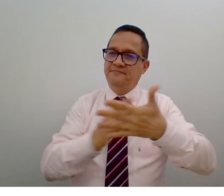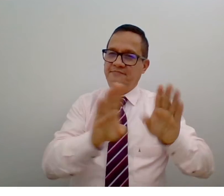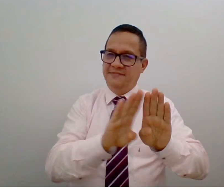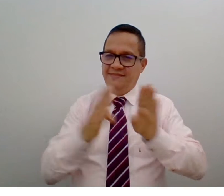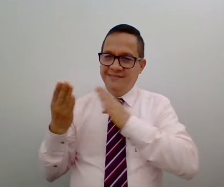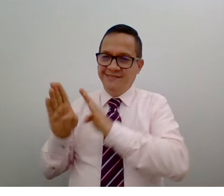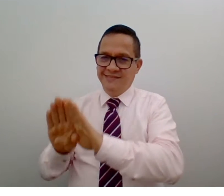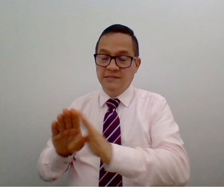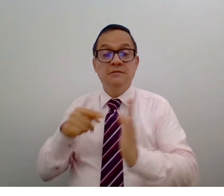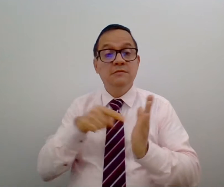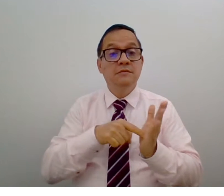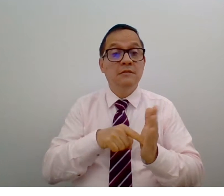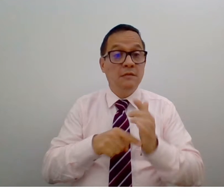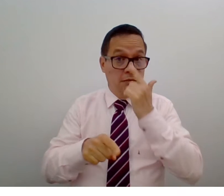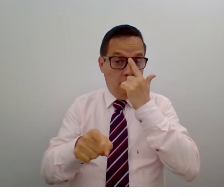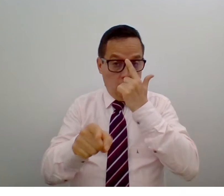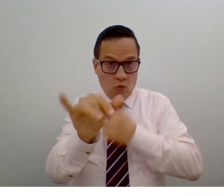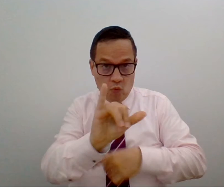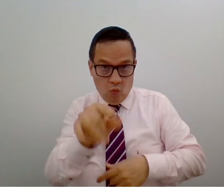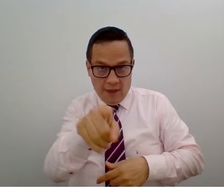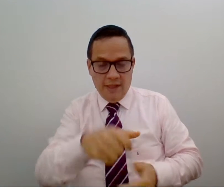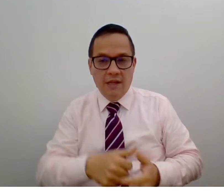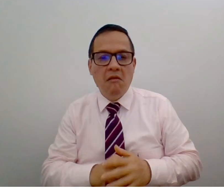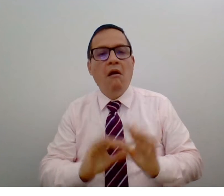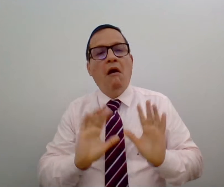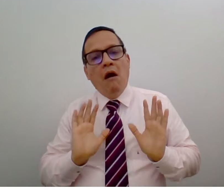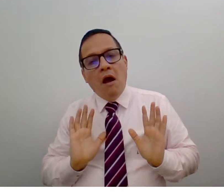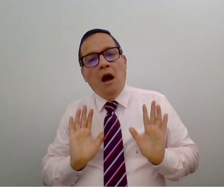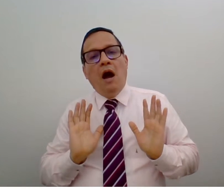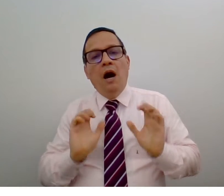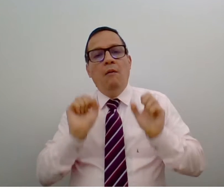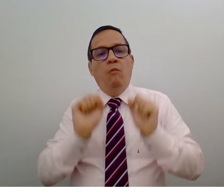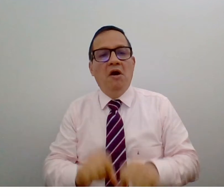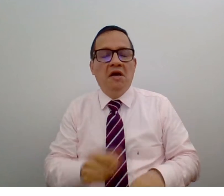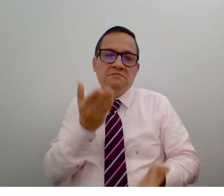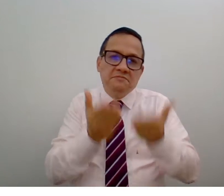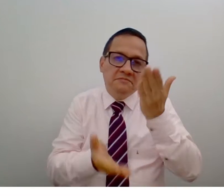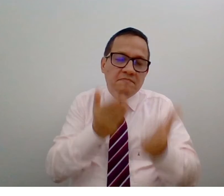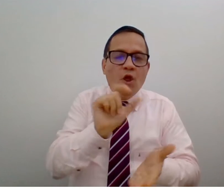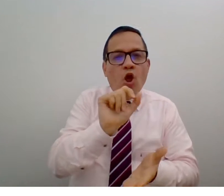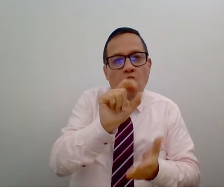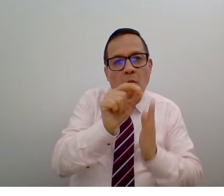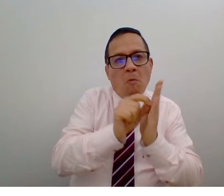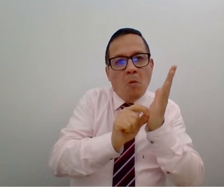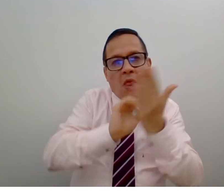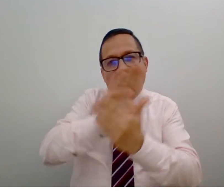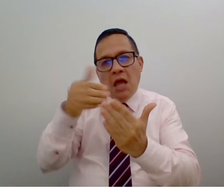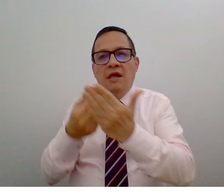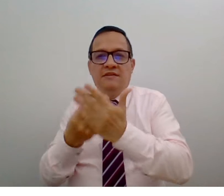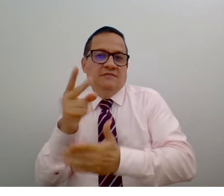your work is at this level, you can get between 11 points and 20 points.